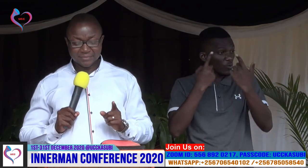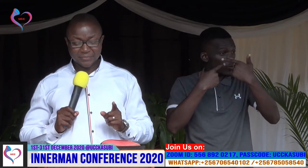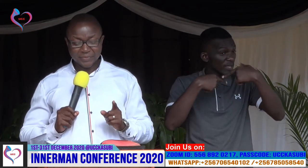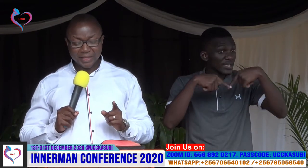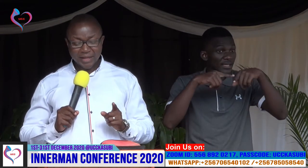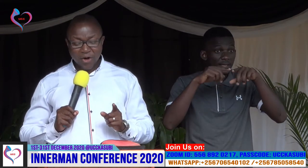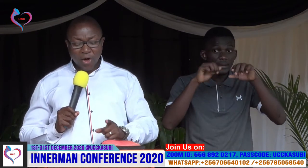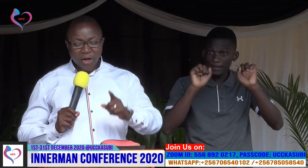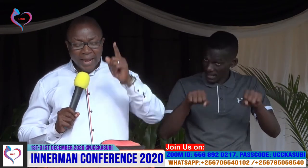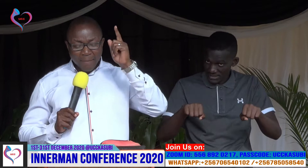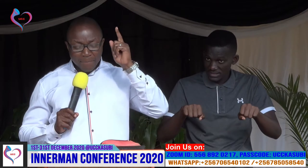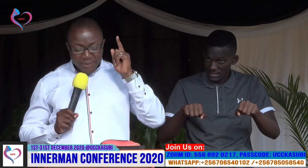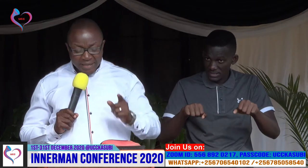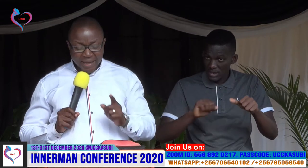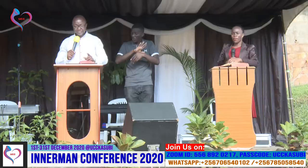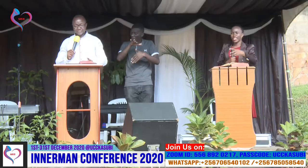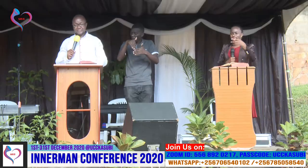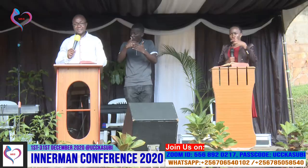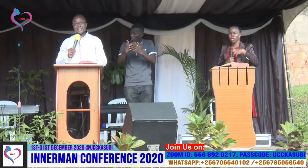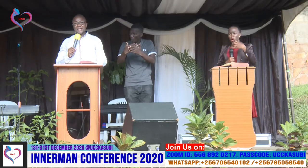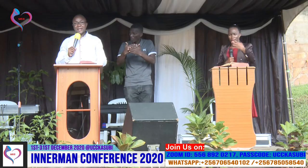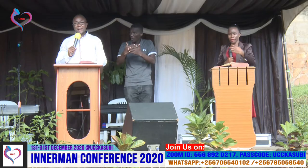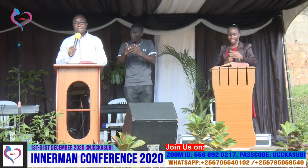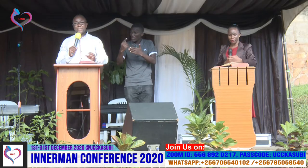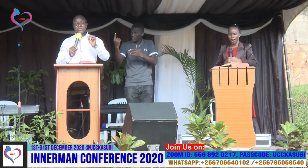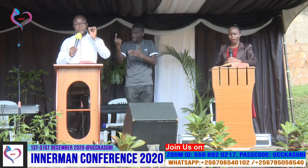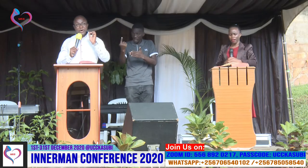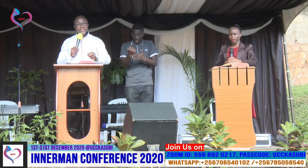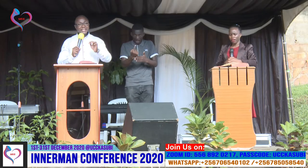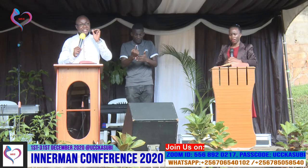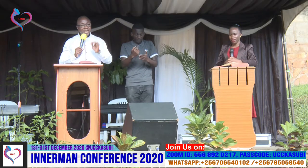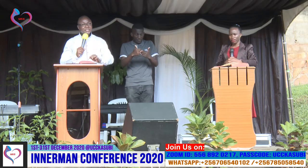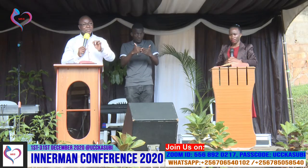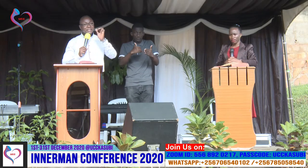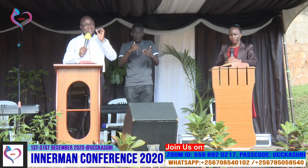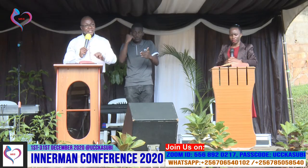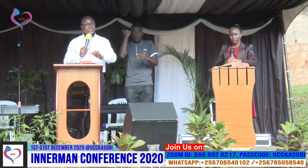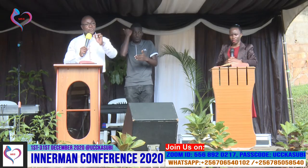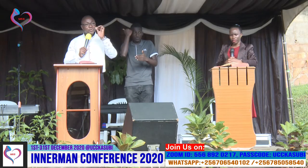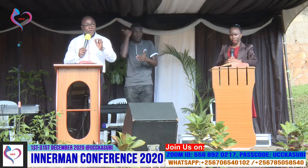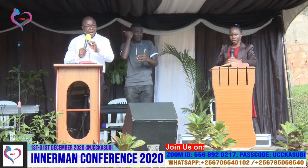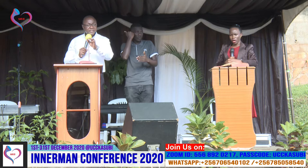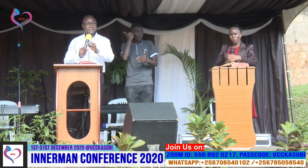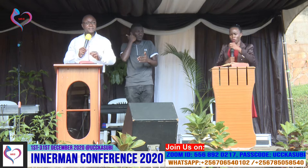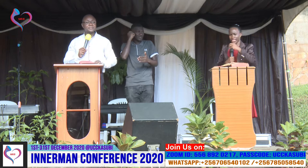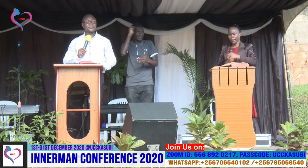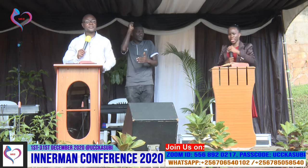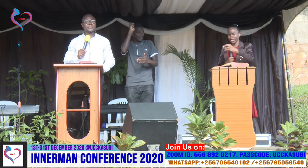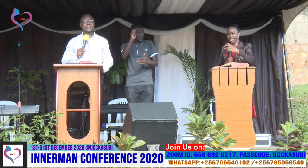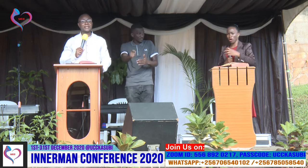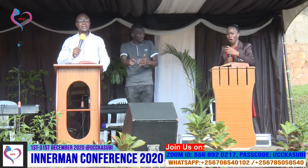must all appear before the judgment seat of Christ.